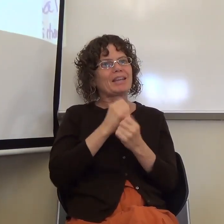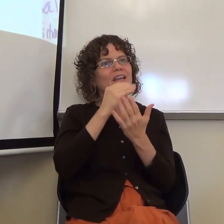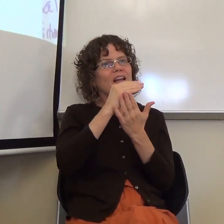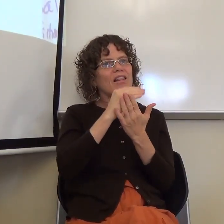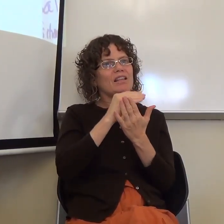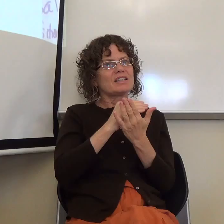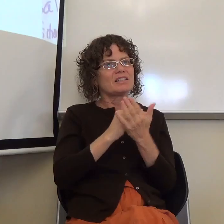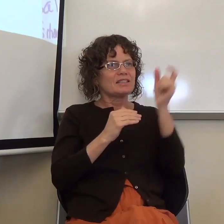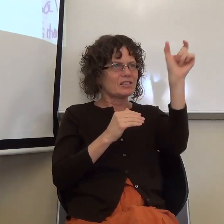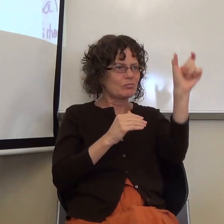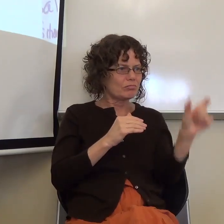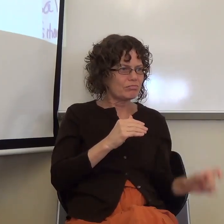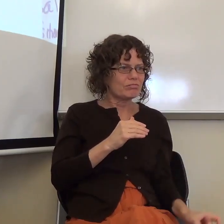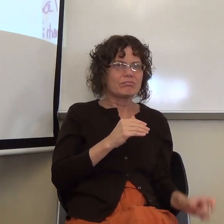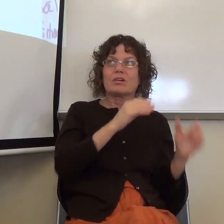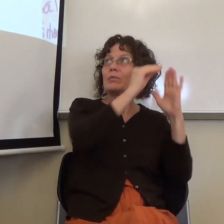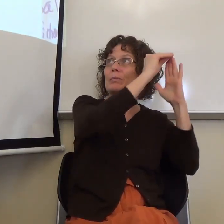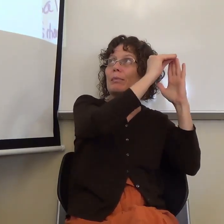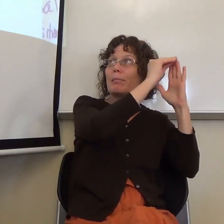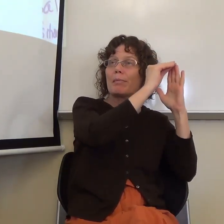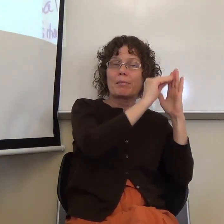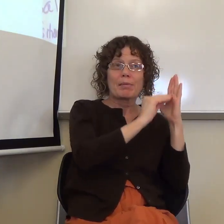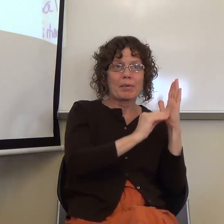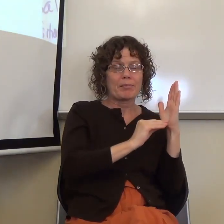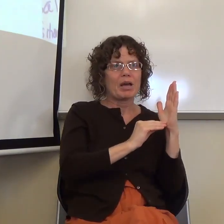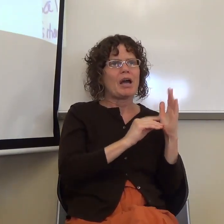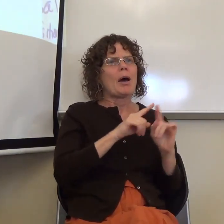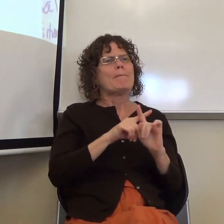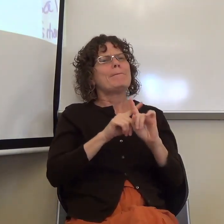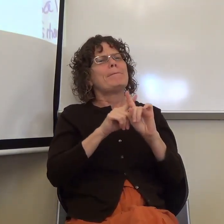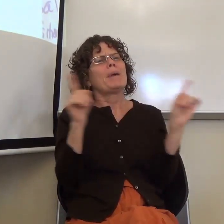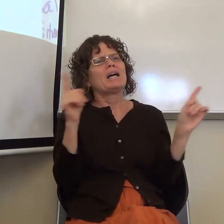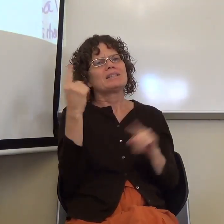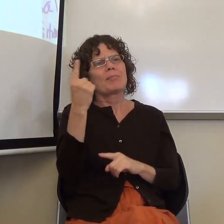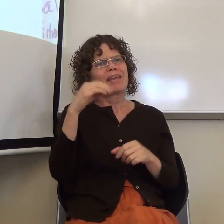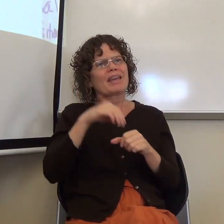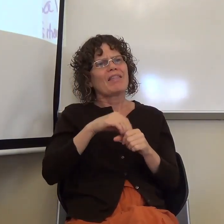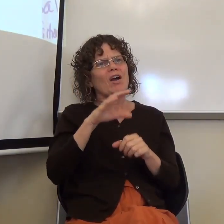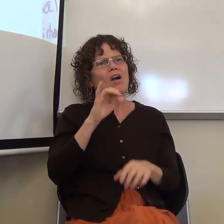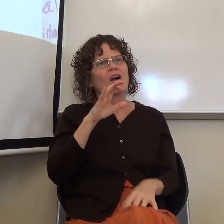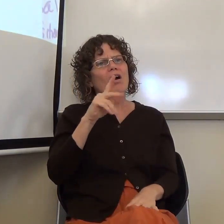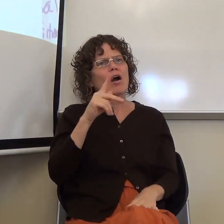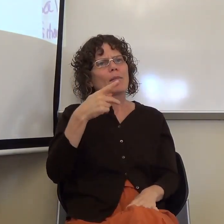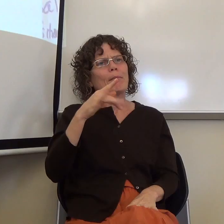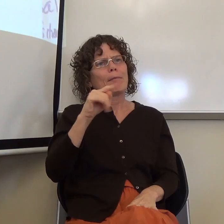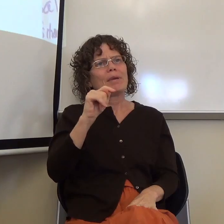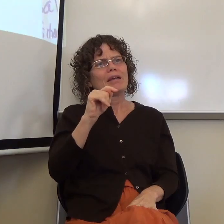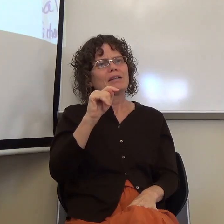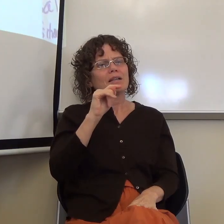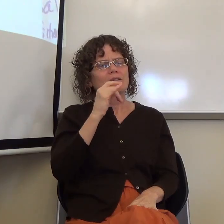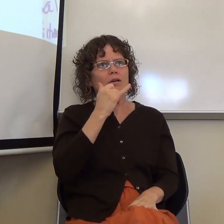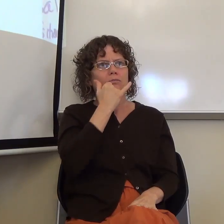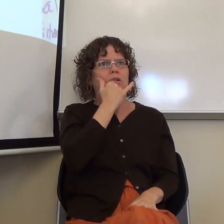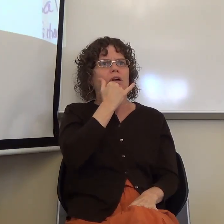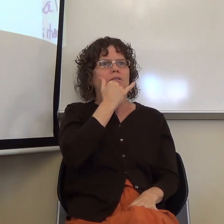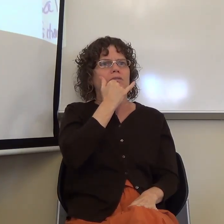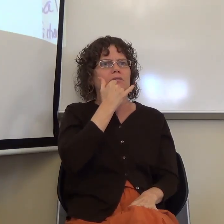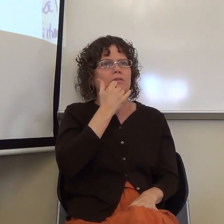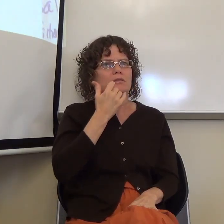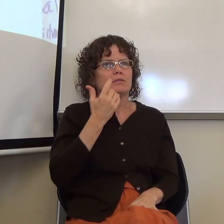on. But something in the cockpit had gone wrong. So that's what that reversal transition